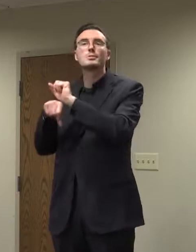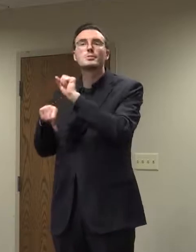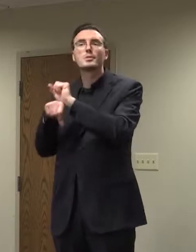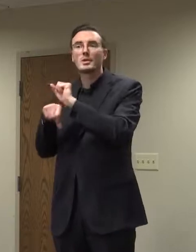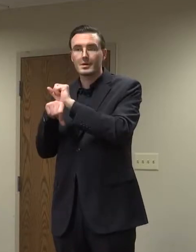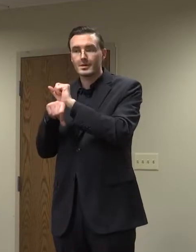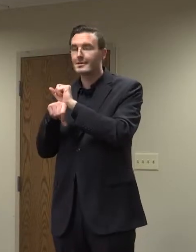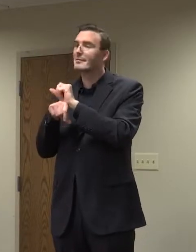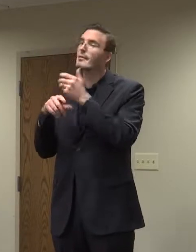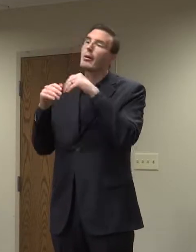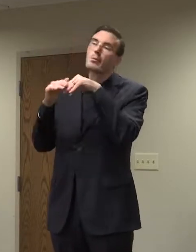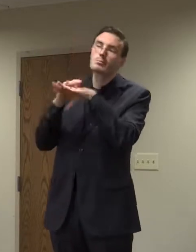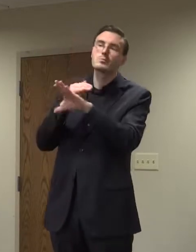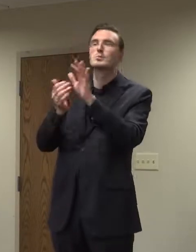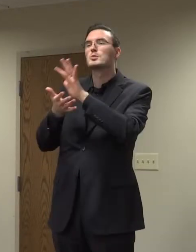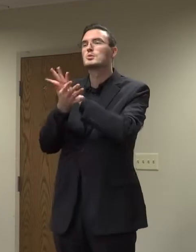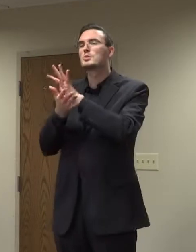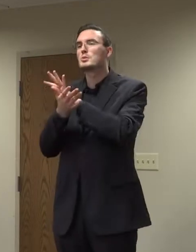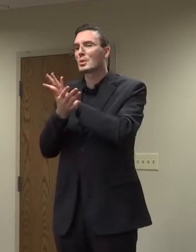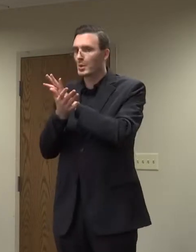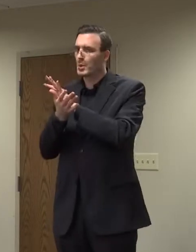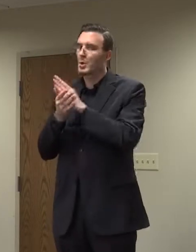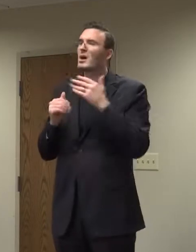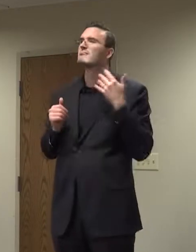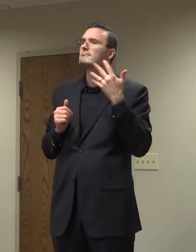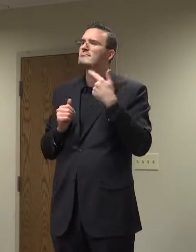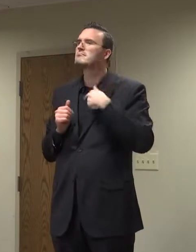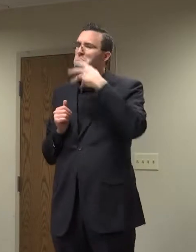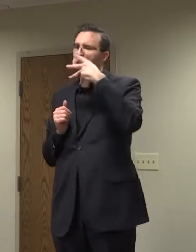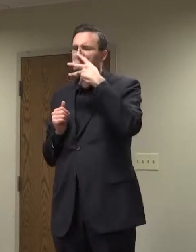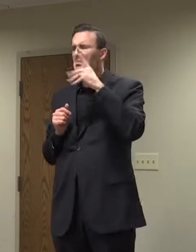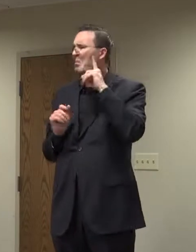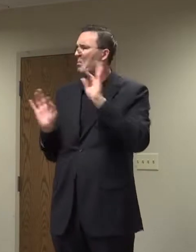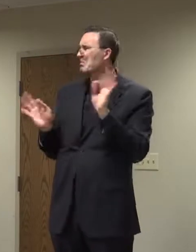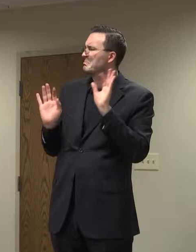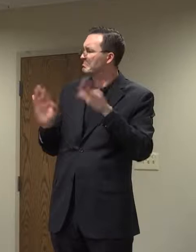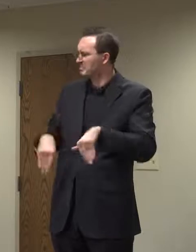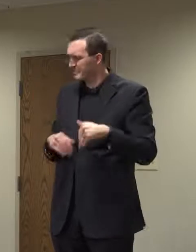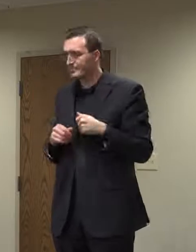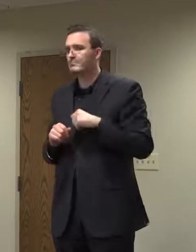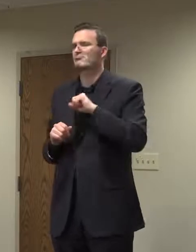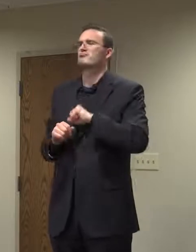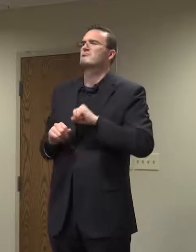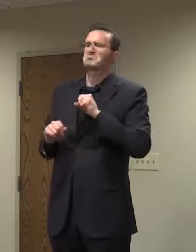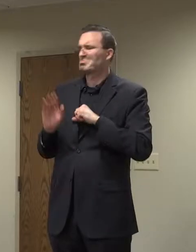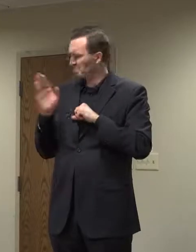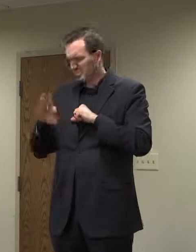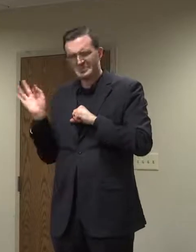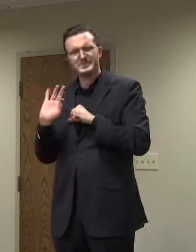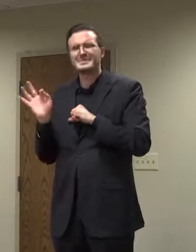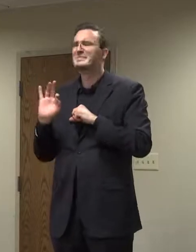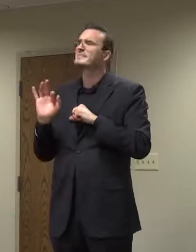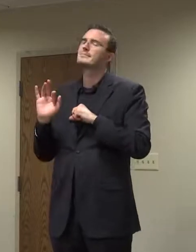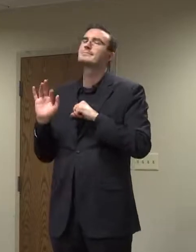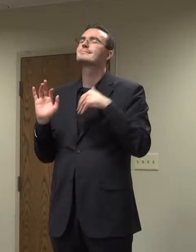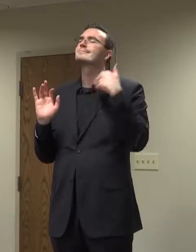days during the time frame and expose others unintentionally. Stay home if you are